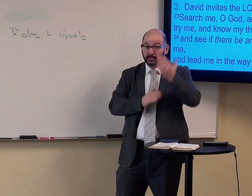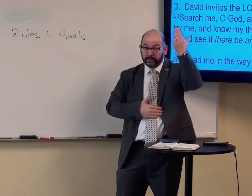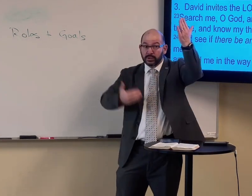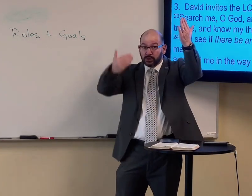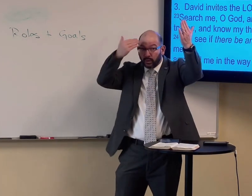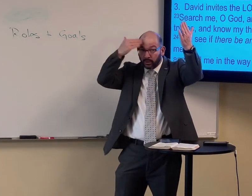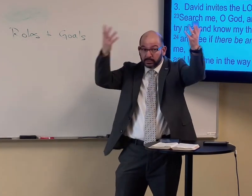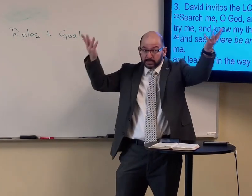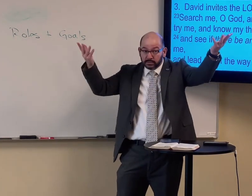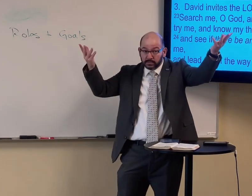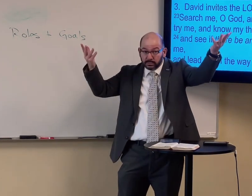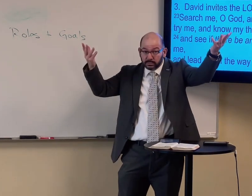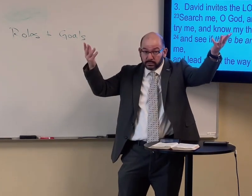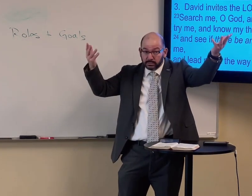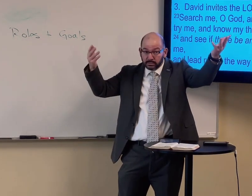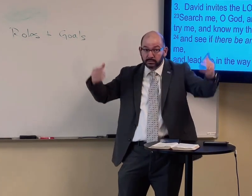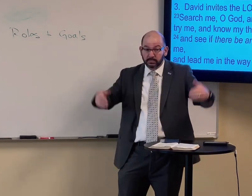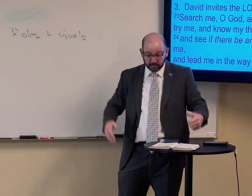You believe God knows you and I?